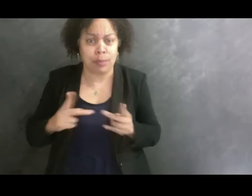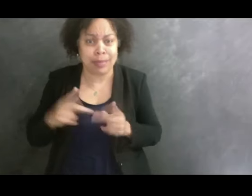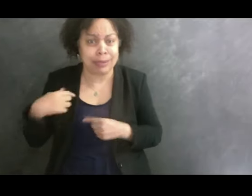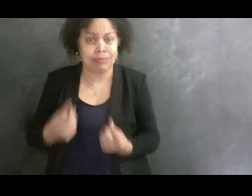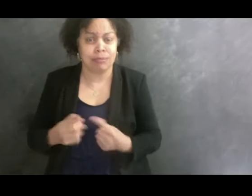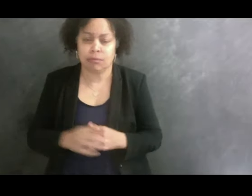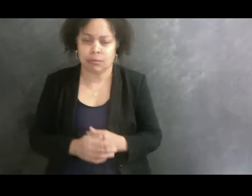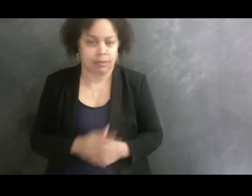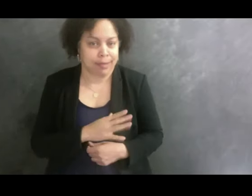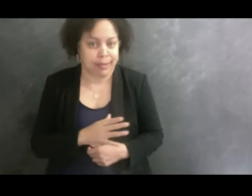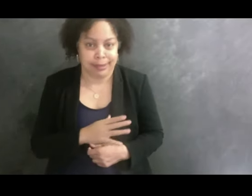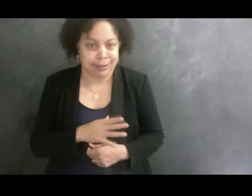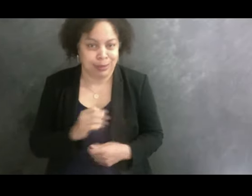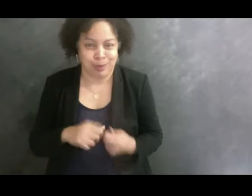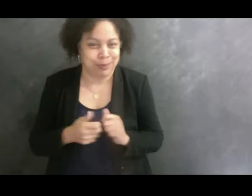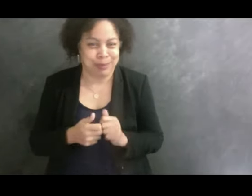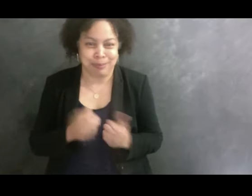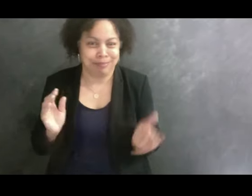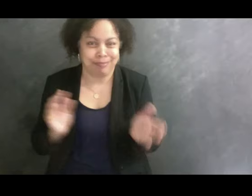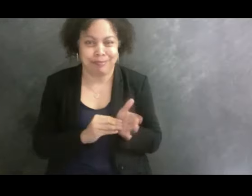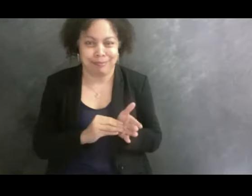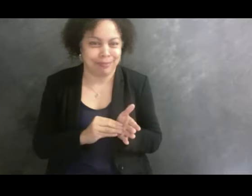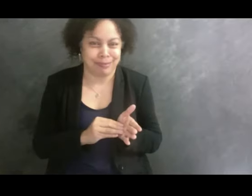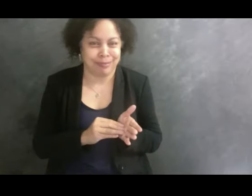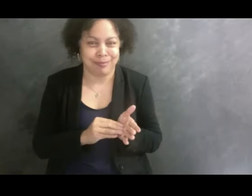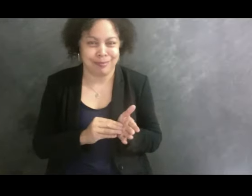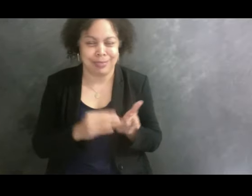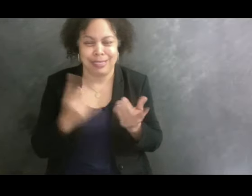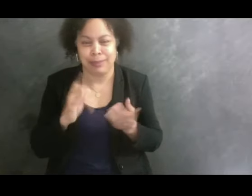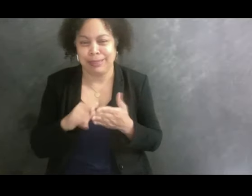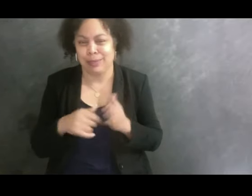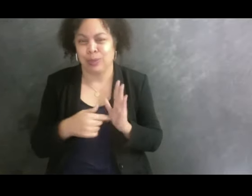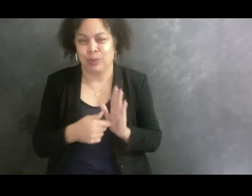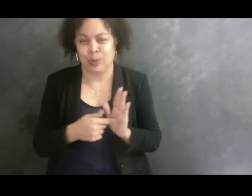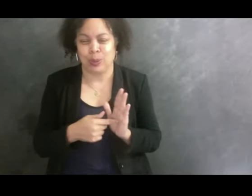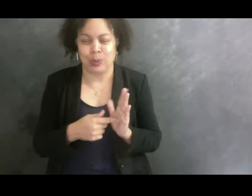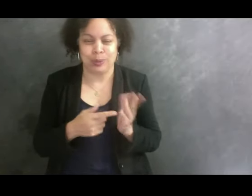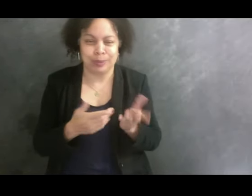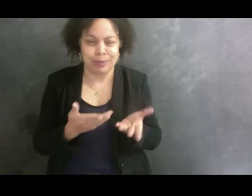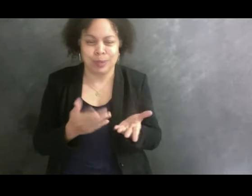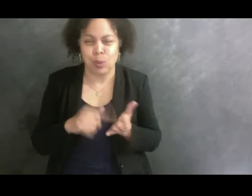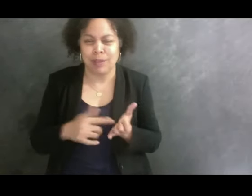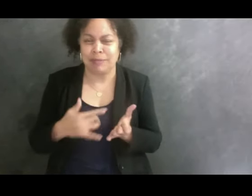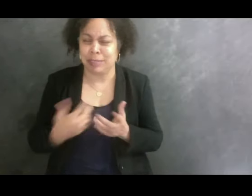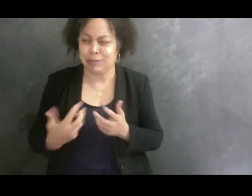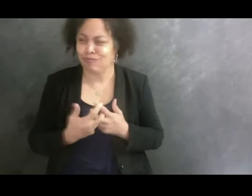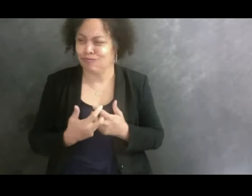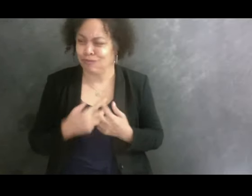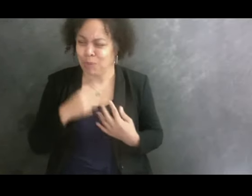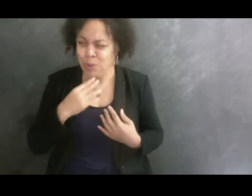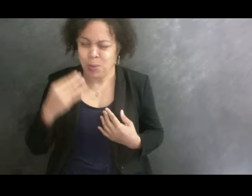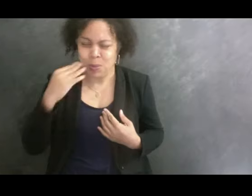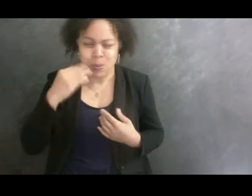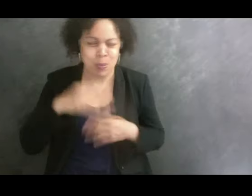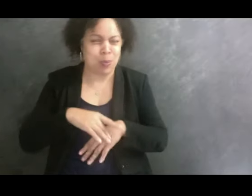You can put in that field something that reflects to you what feels most accurate in terms of what